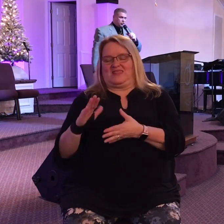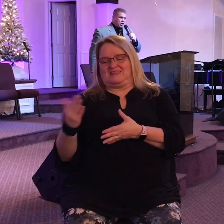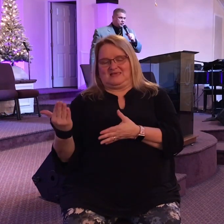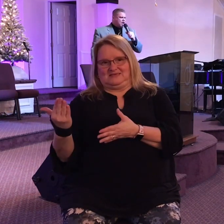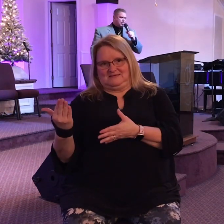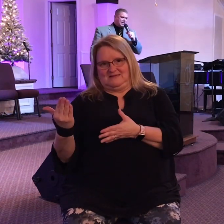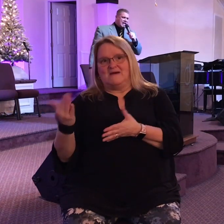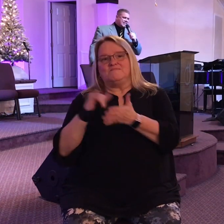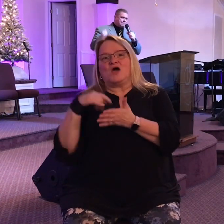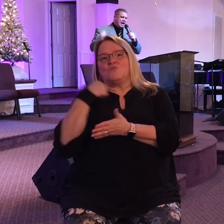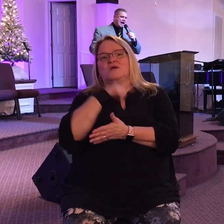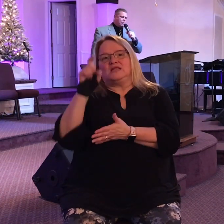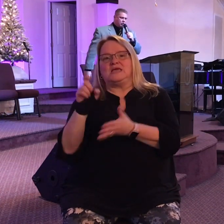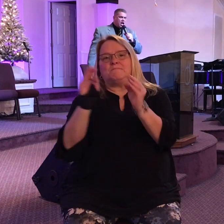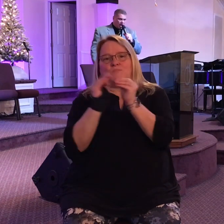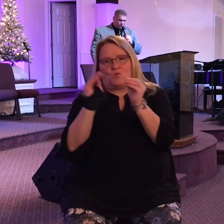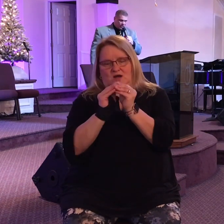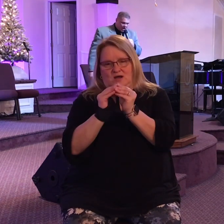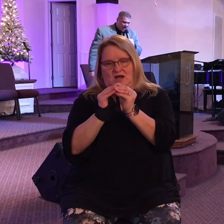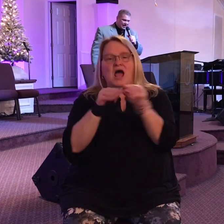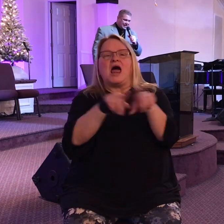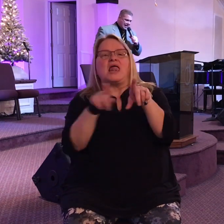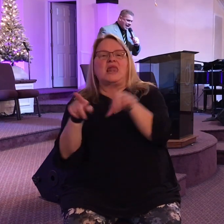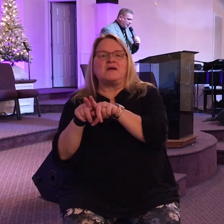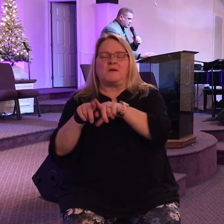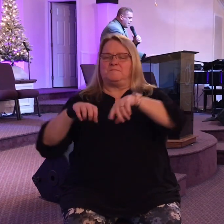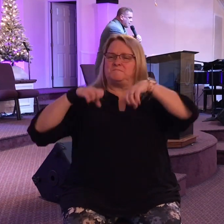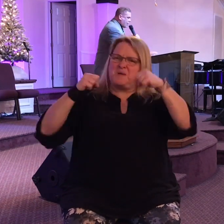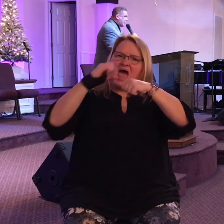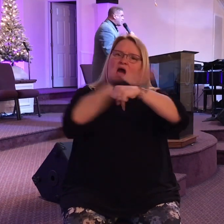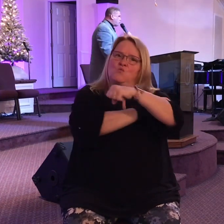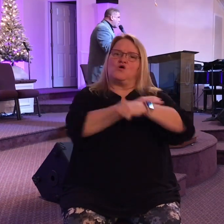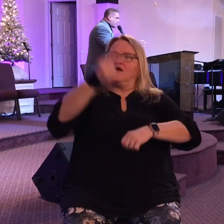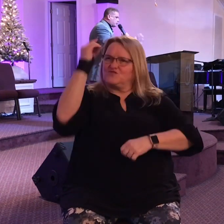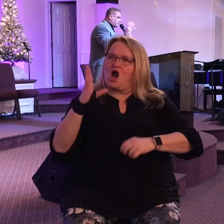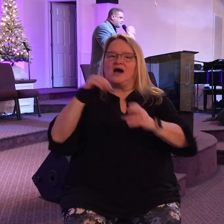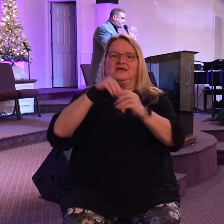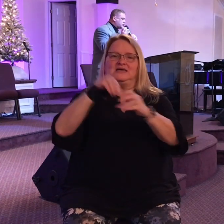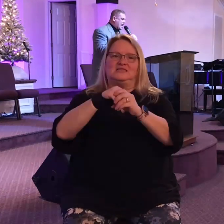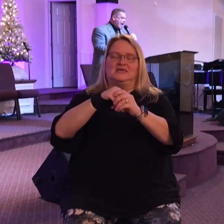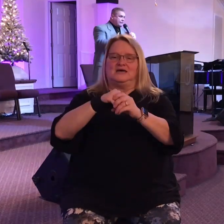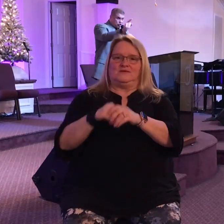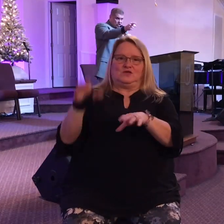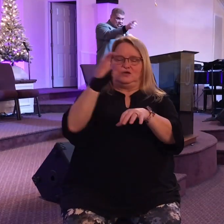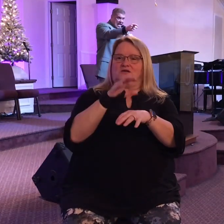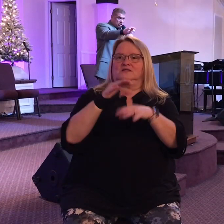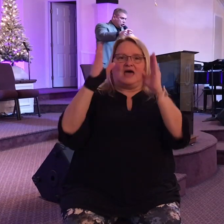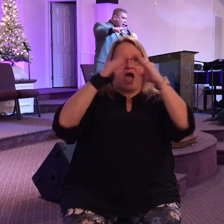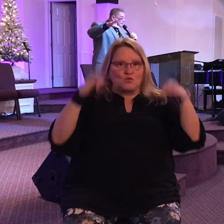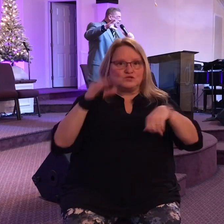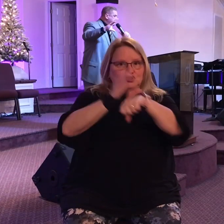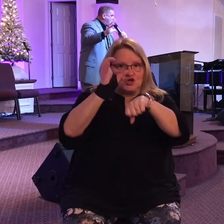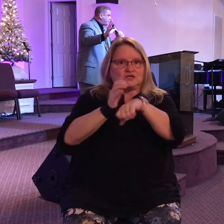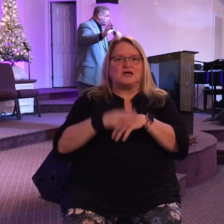the modern church. Things like the power of God in the house. Things of records of people's lives just like